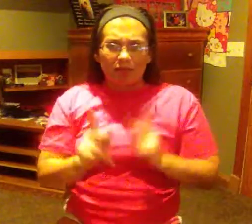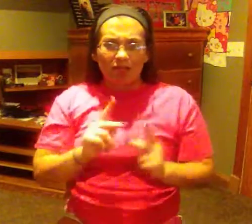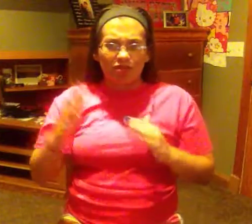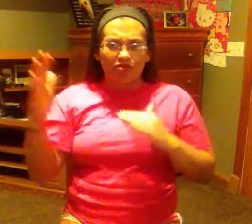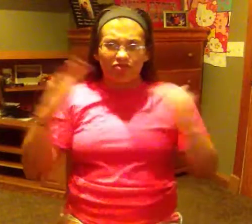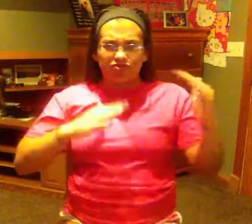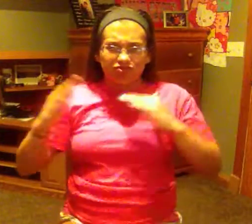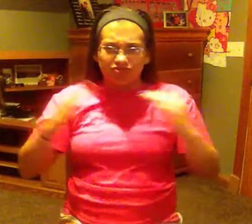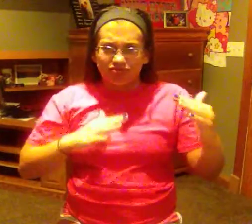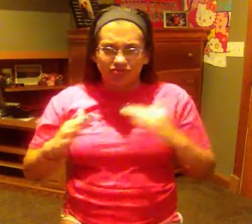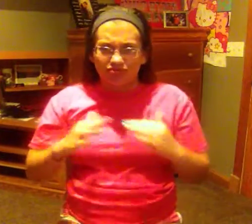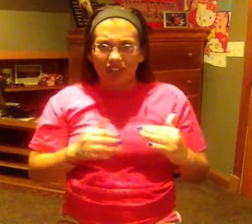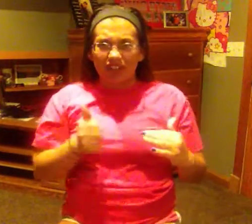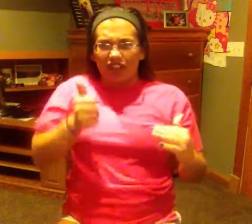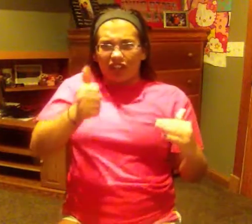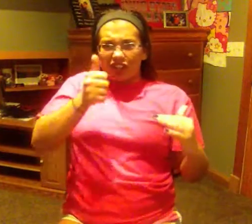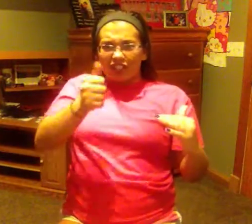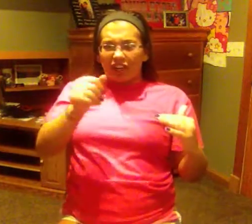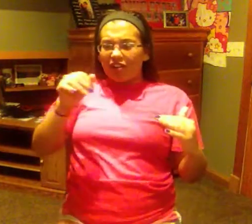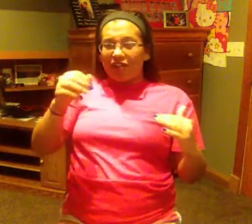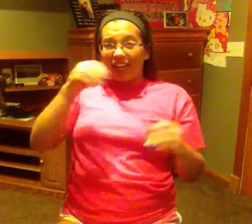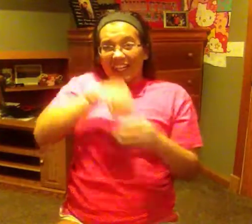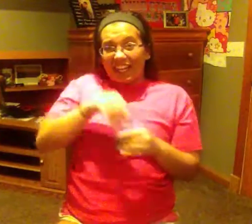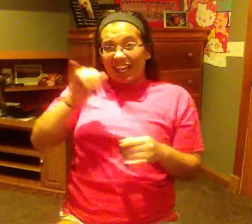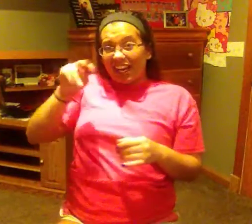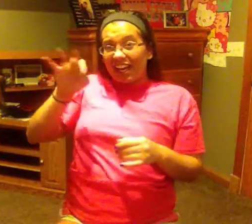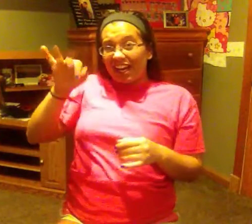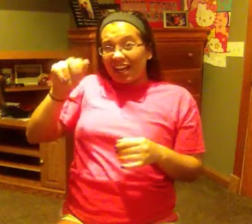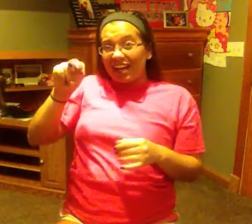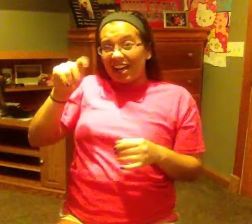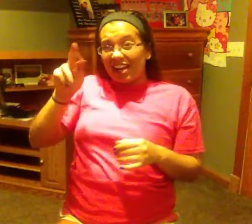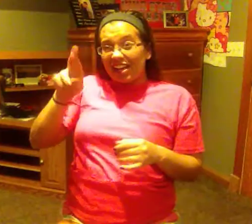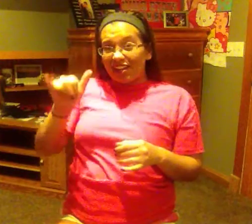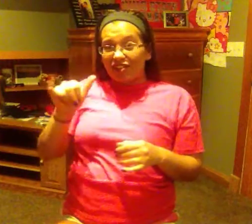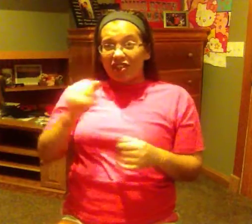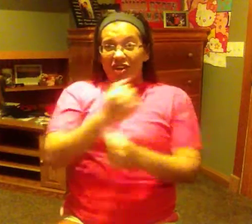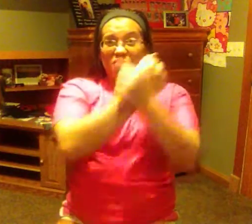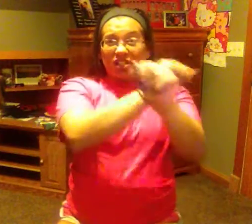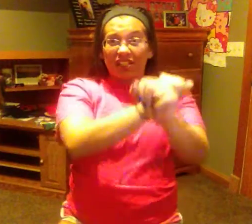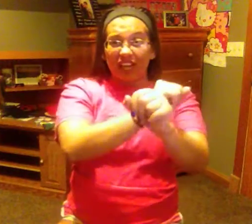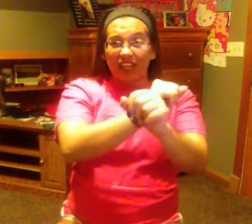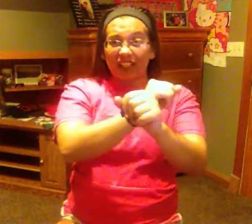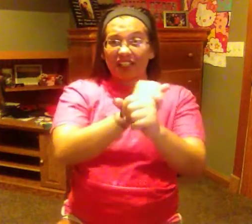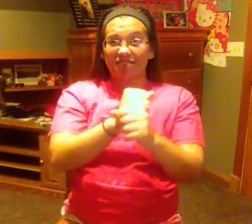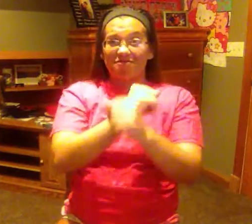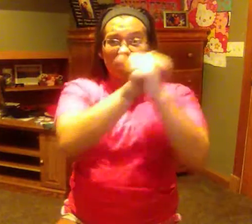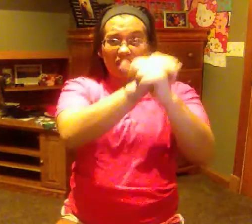And you'll be trained and fit to fight terrorism, defend freedom, and stand between America and her enemies.